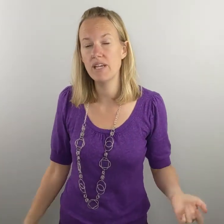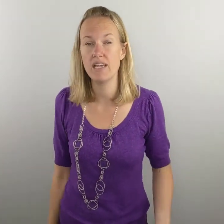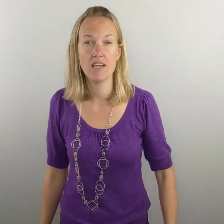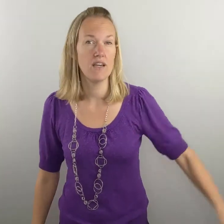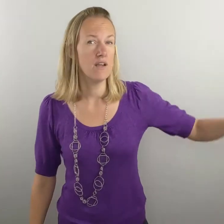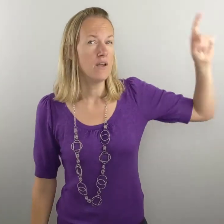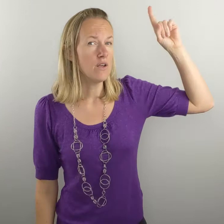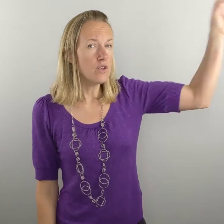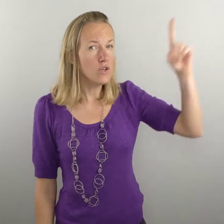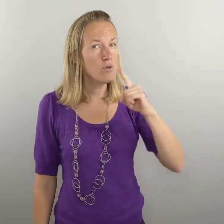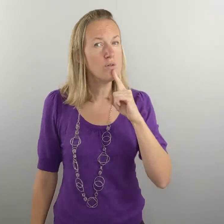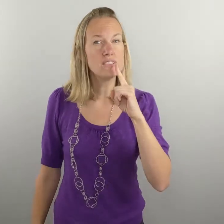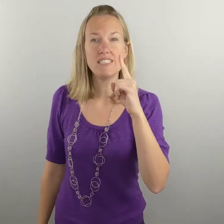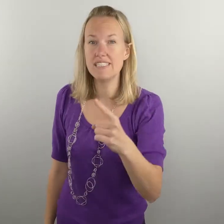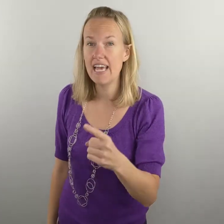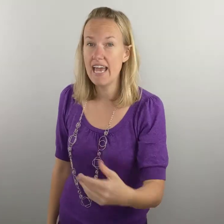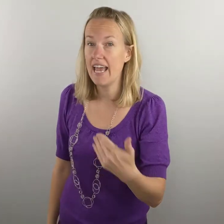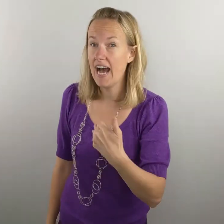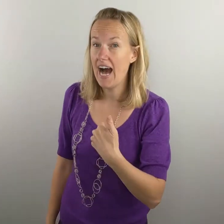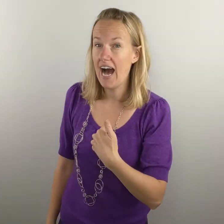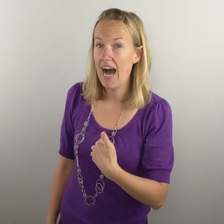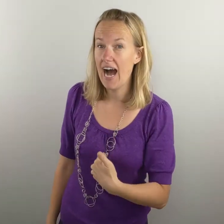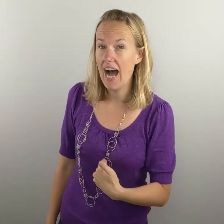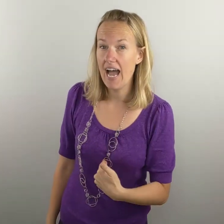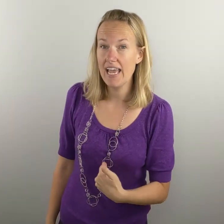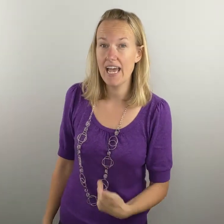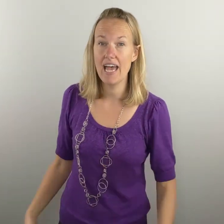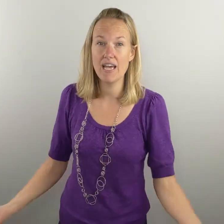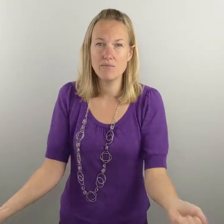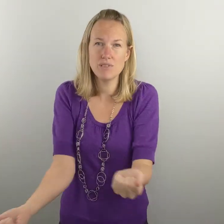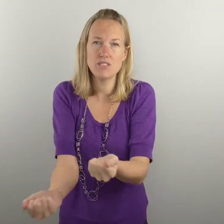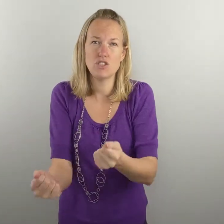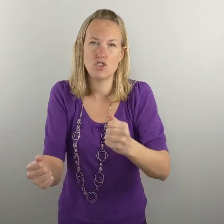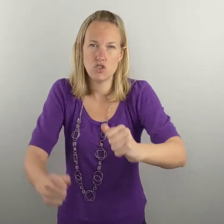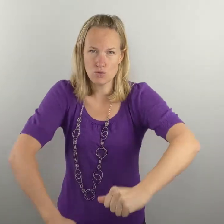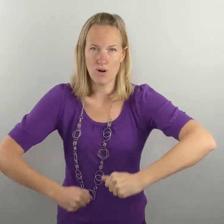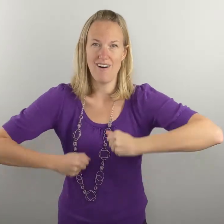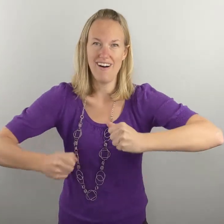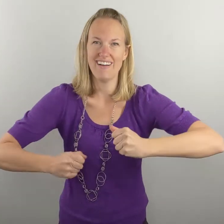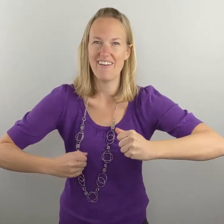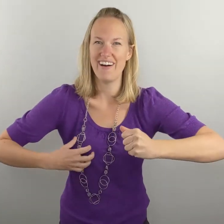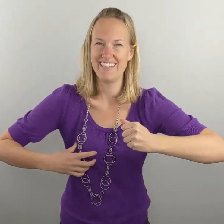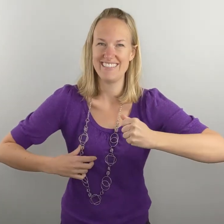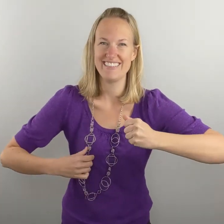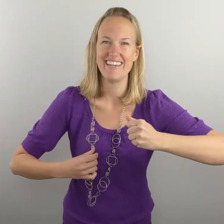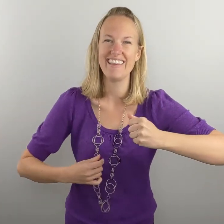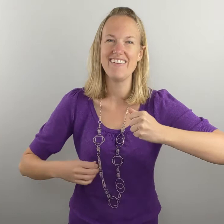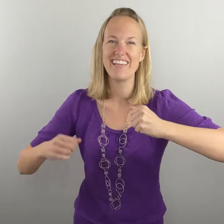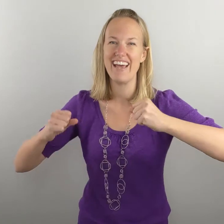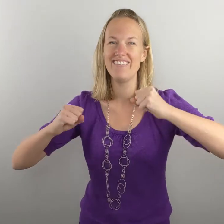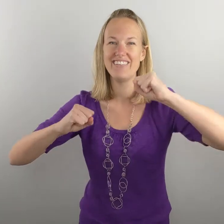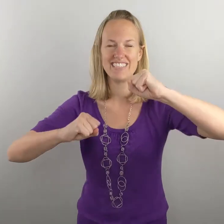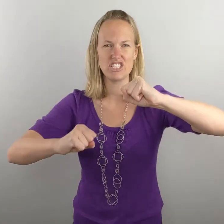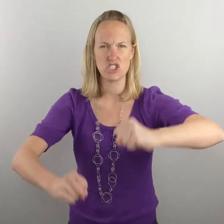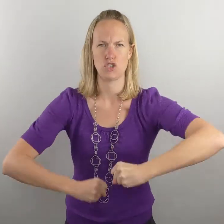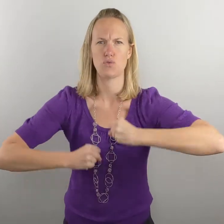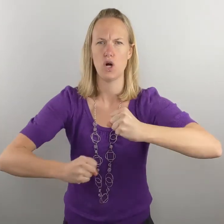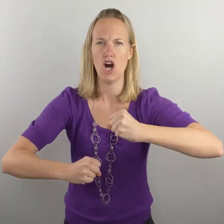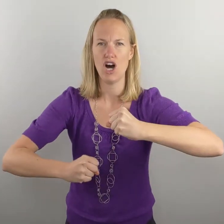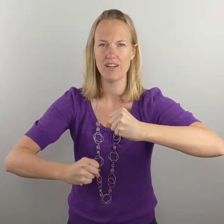weak. You say I am strong. I wanted to sign love again, but this is strong, okay?